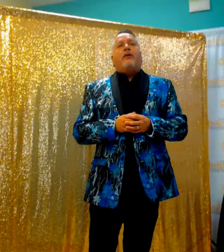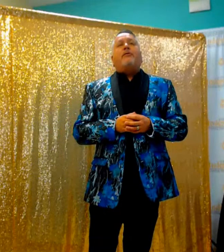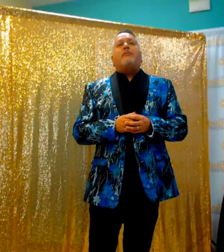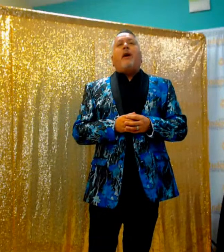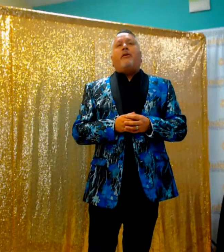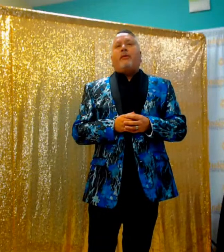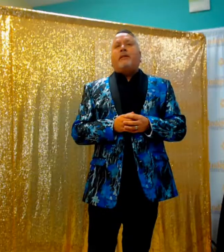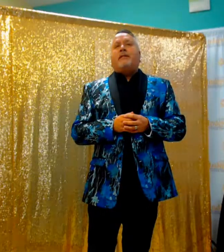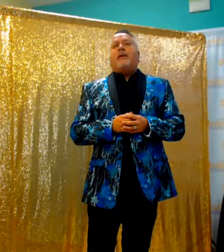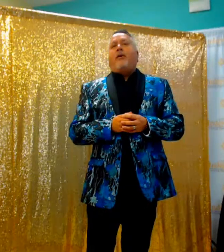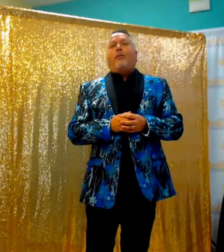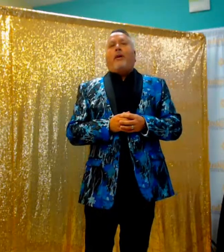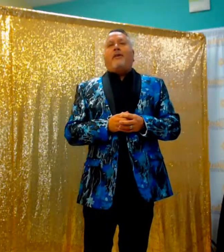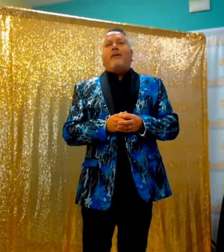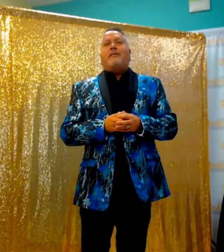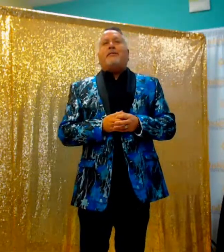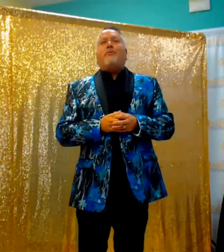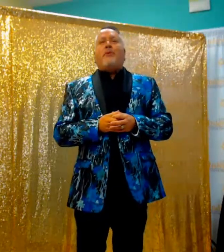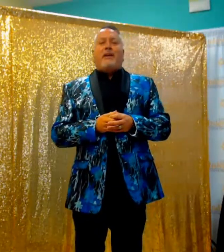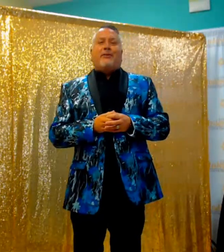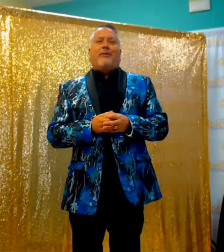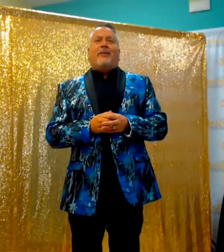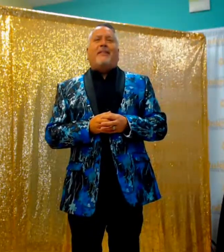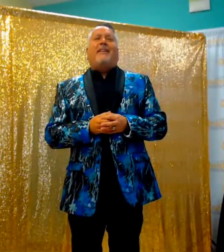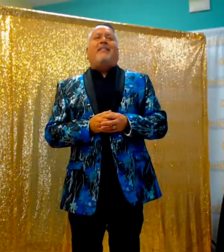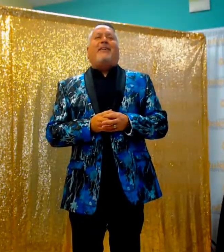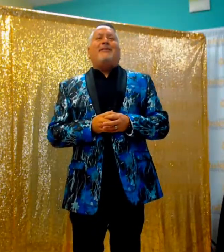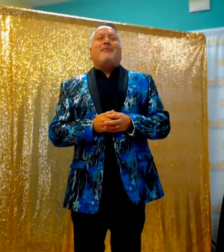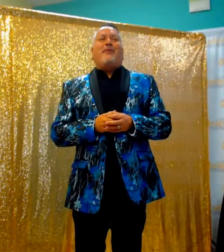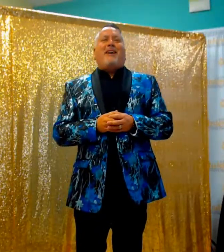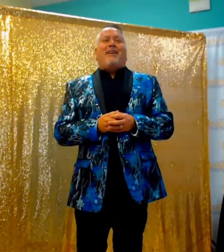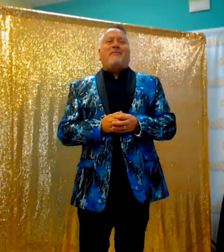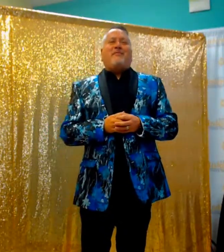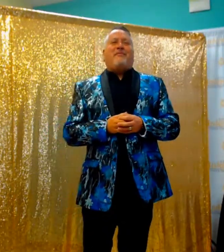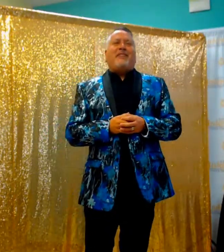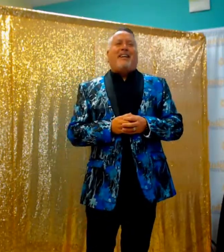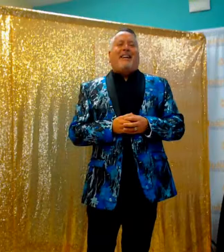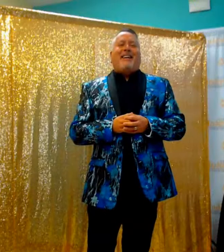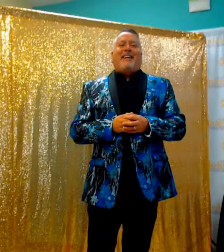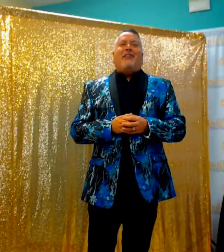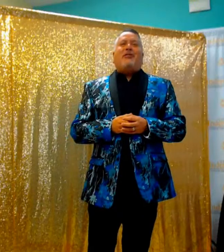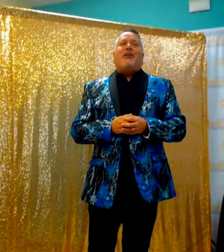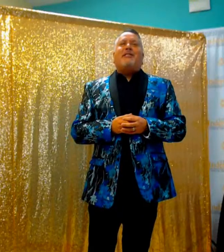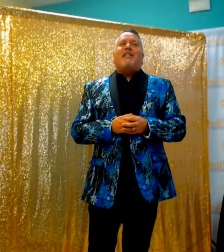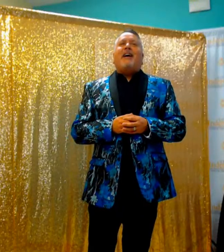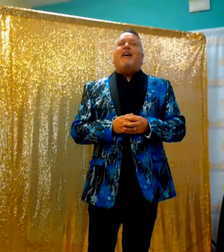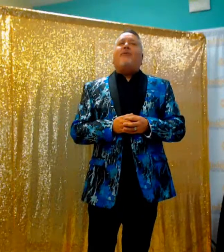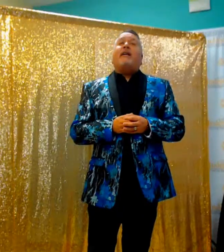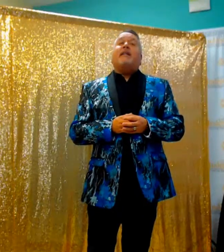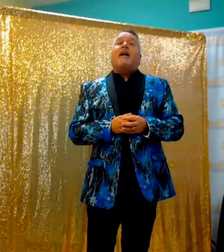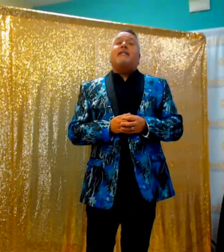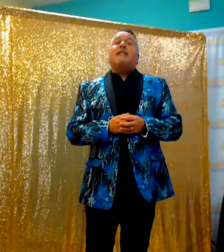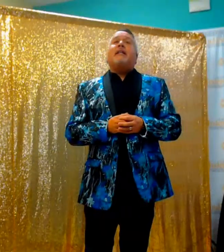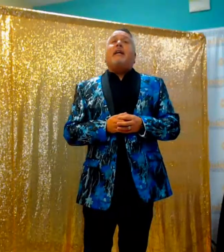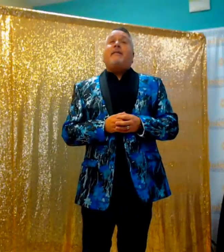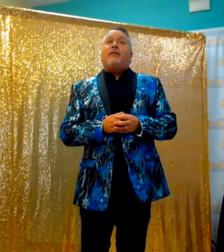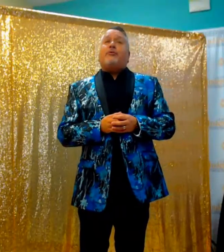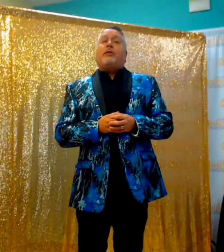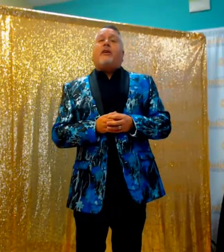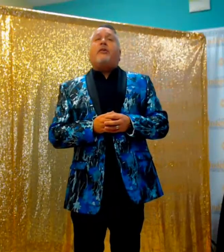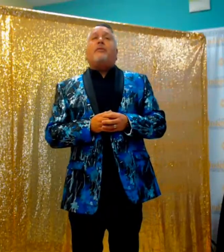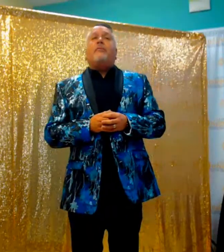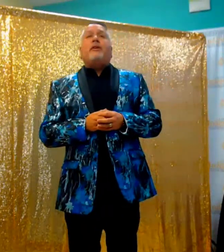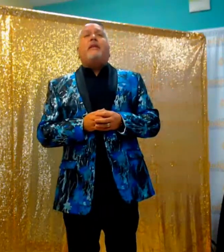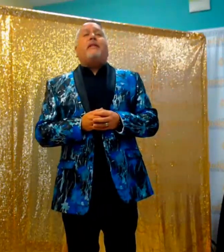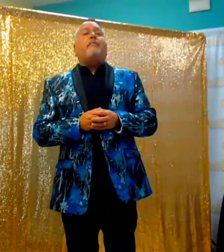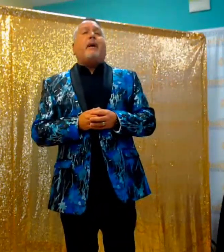welder whose motto is, "Where there is a wheel, there is a way." Each year, CIL recognizes an